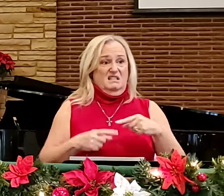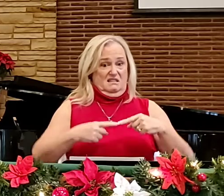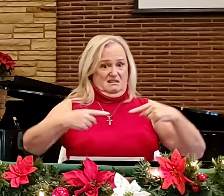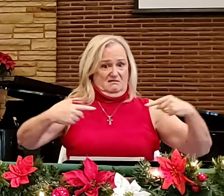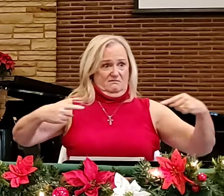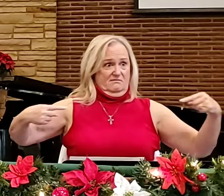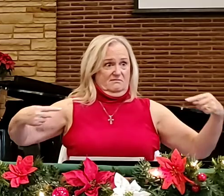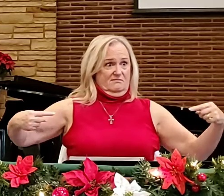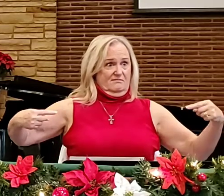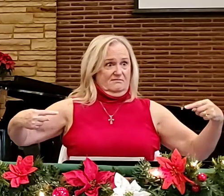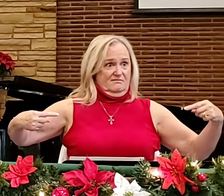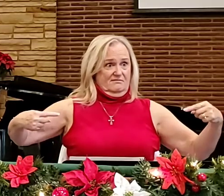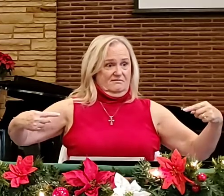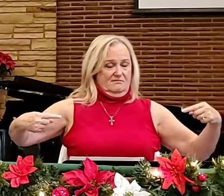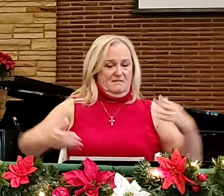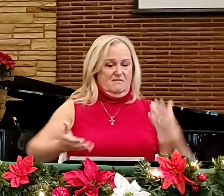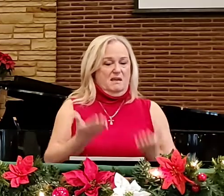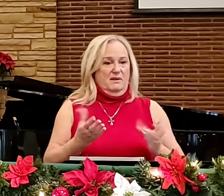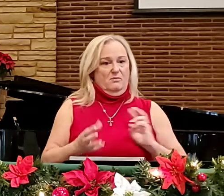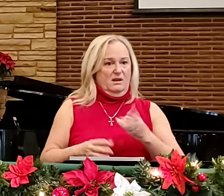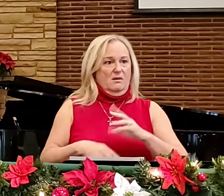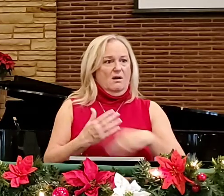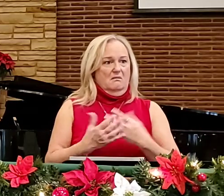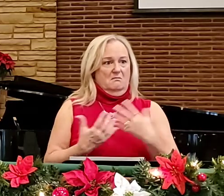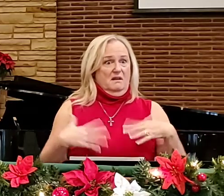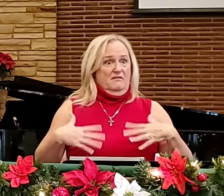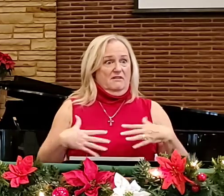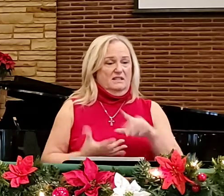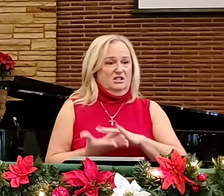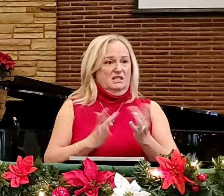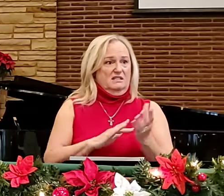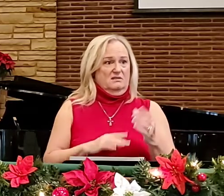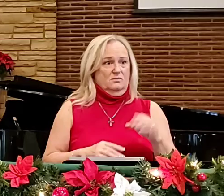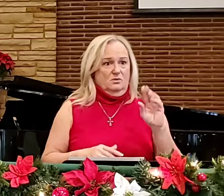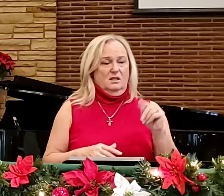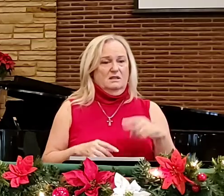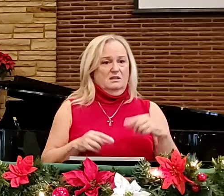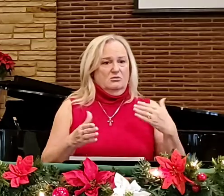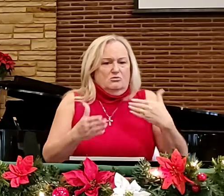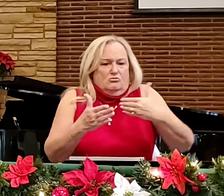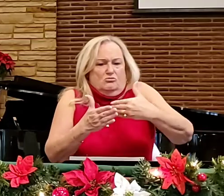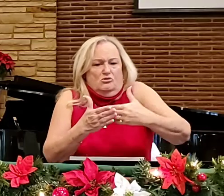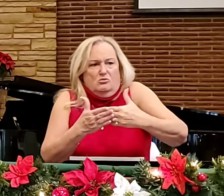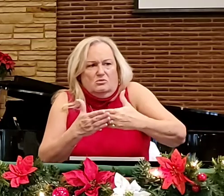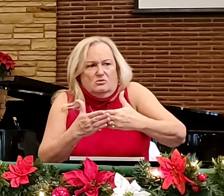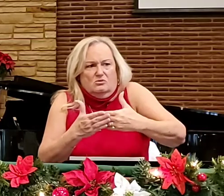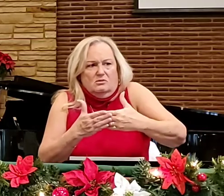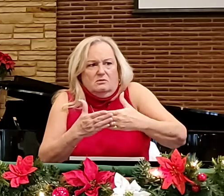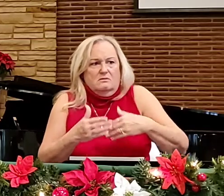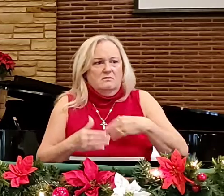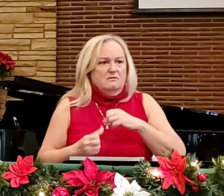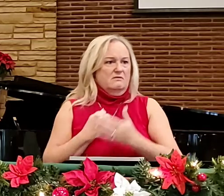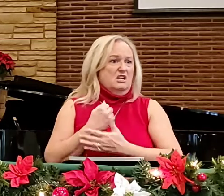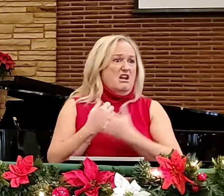distancing? Maybe we're all a little afraid Jesus will get too close for